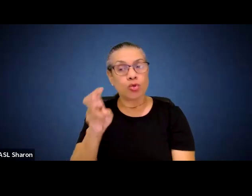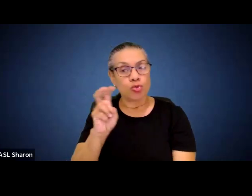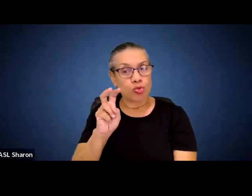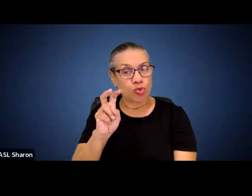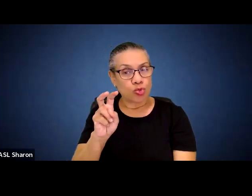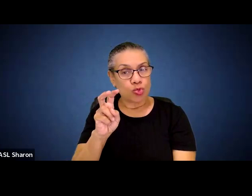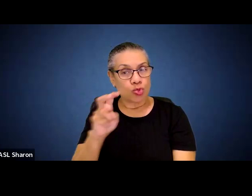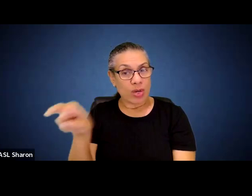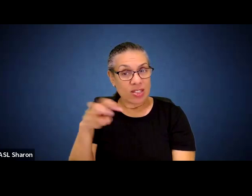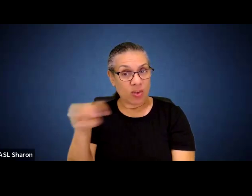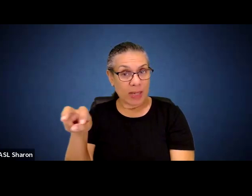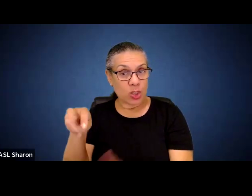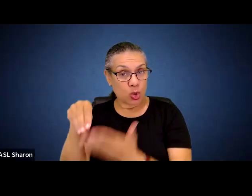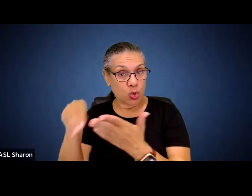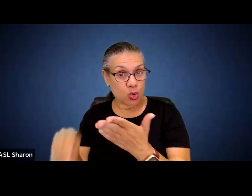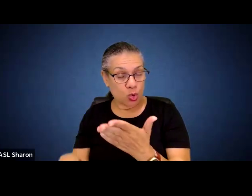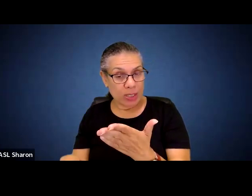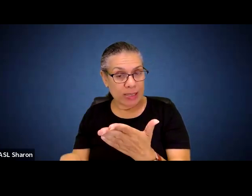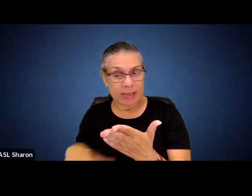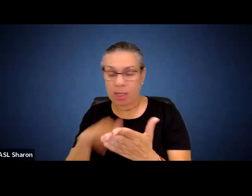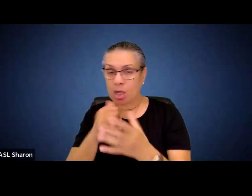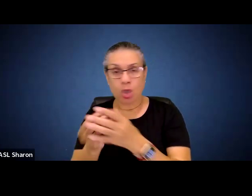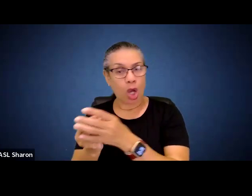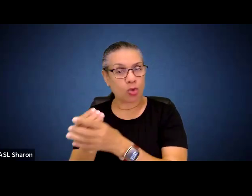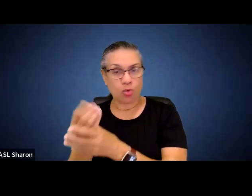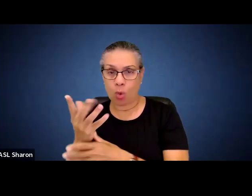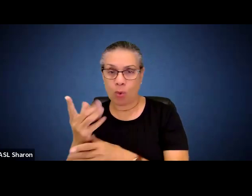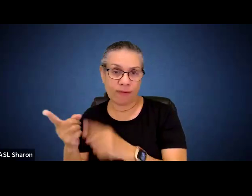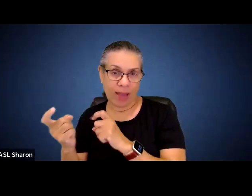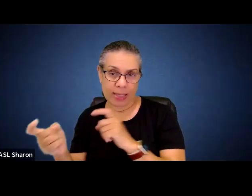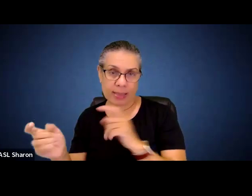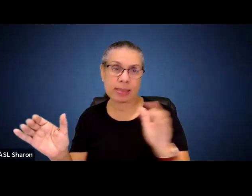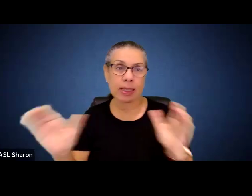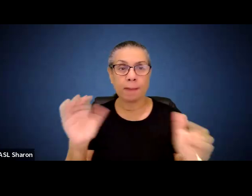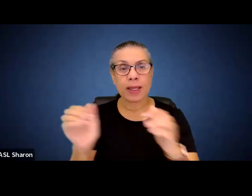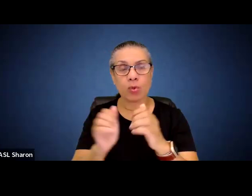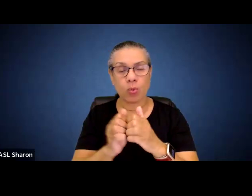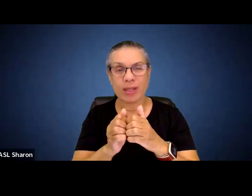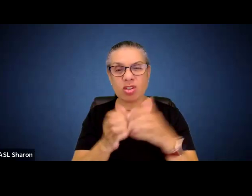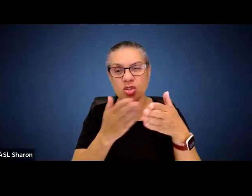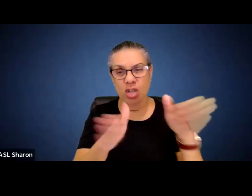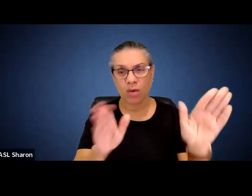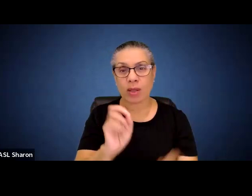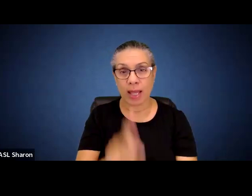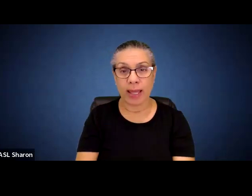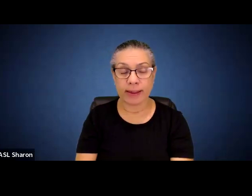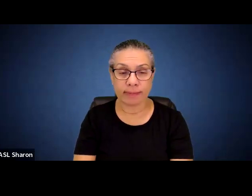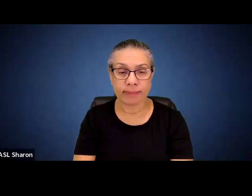students have lower growth than non-transformation students for 11 of the 12 subgroups